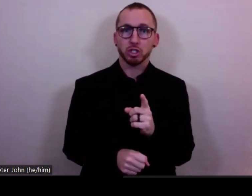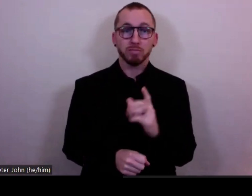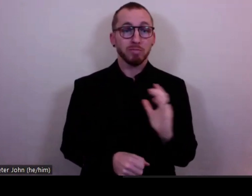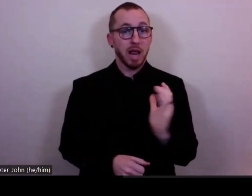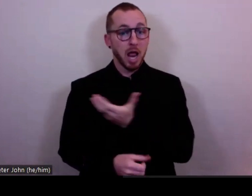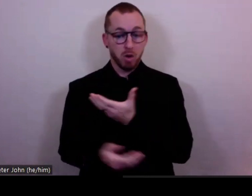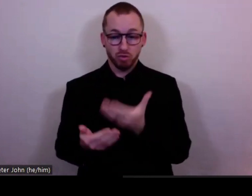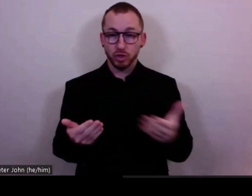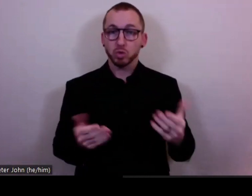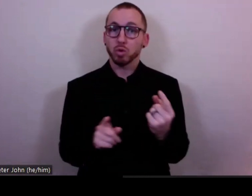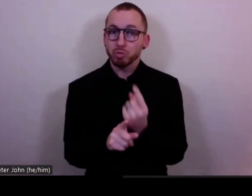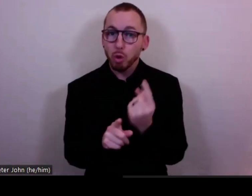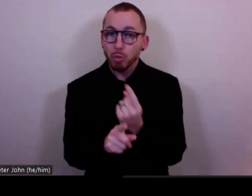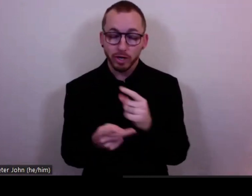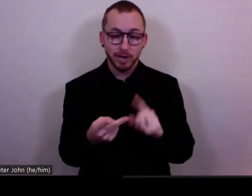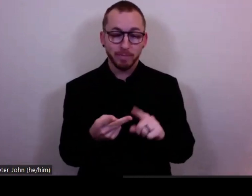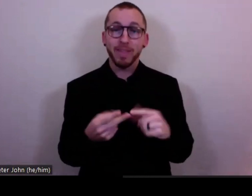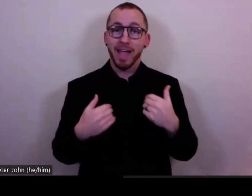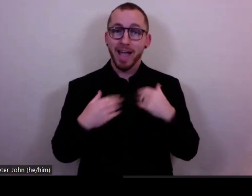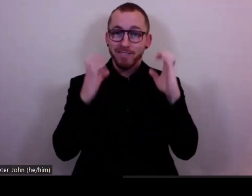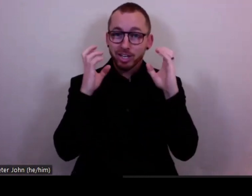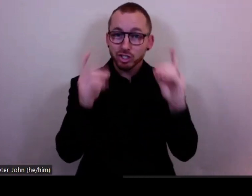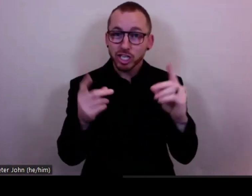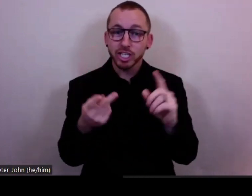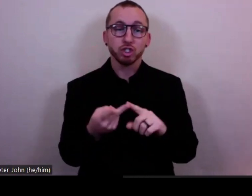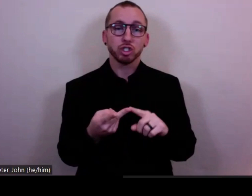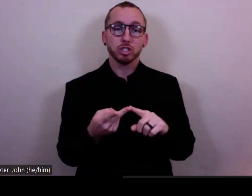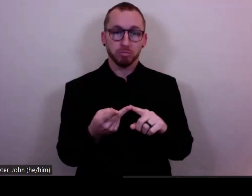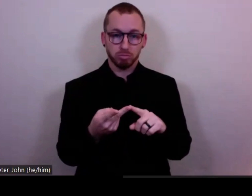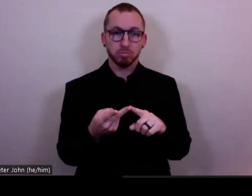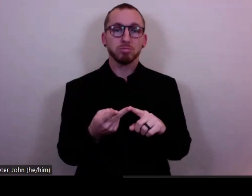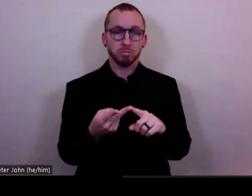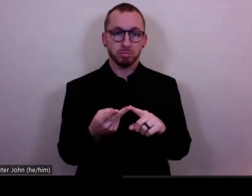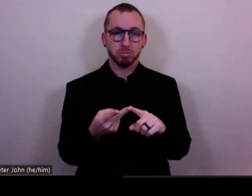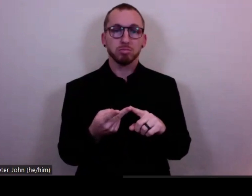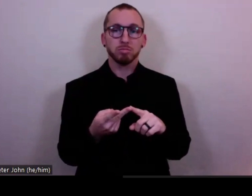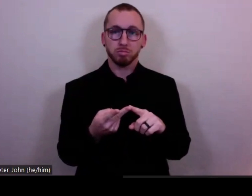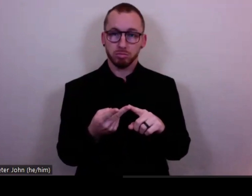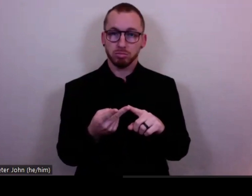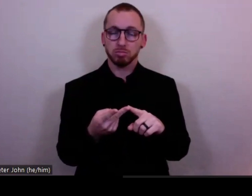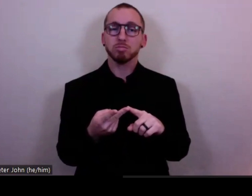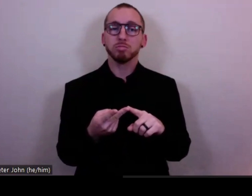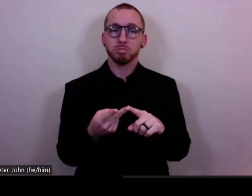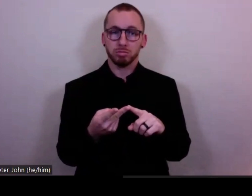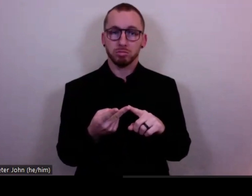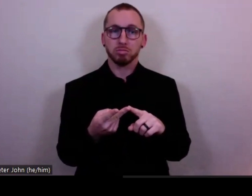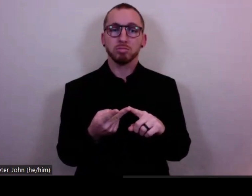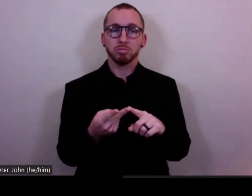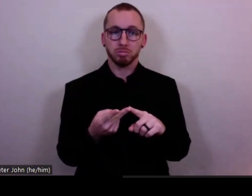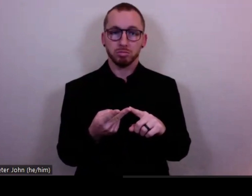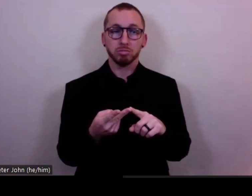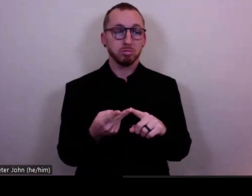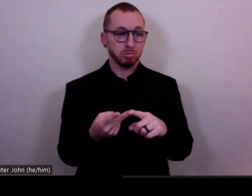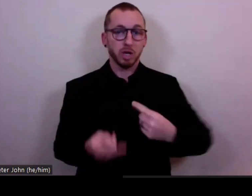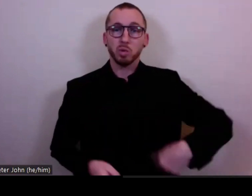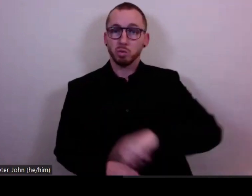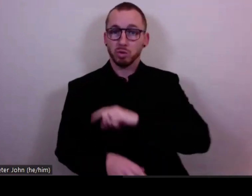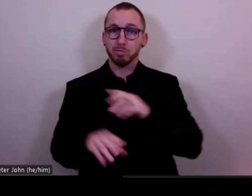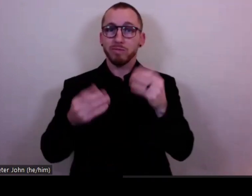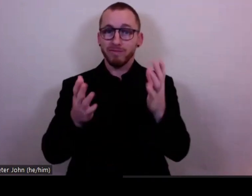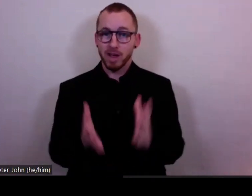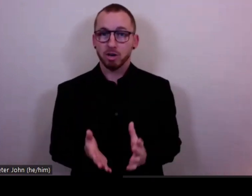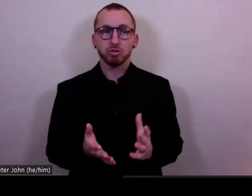resourced and educated and working on our own trauma-informed care as providers and system